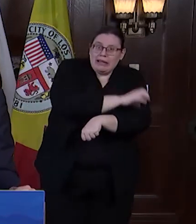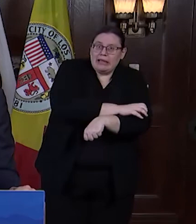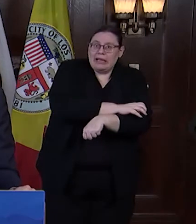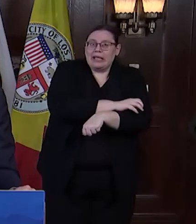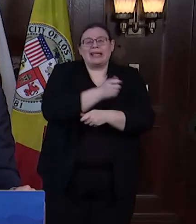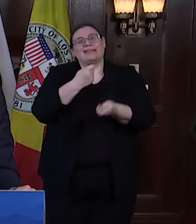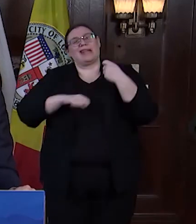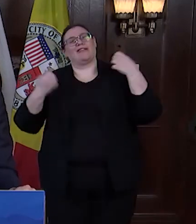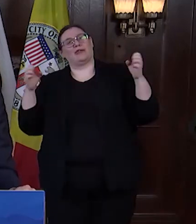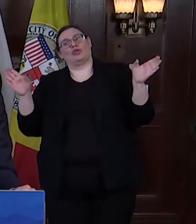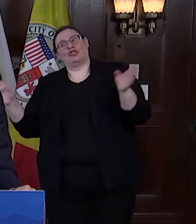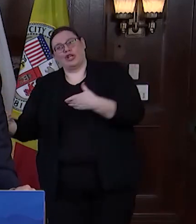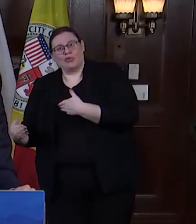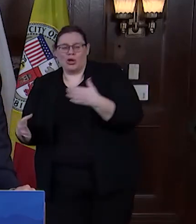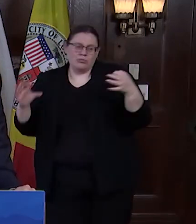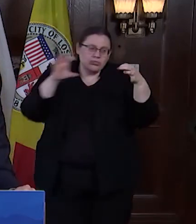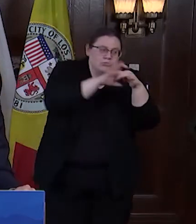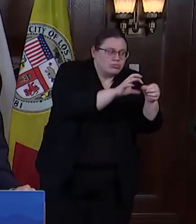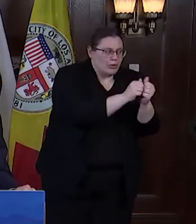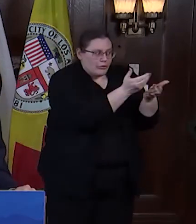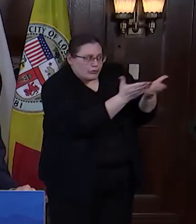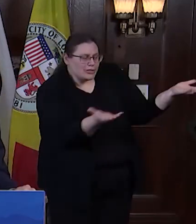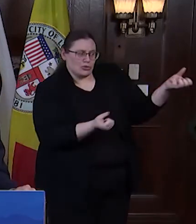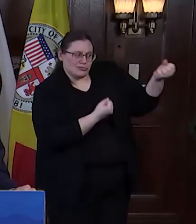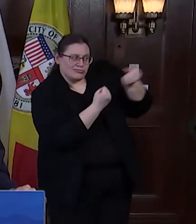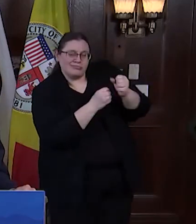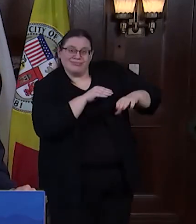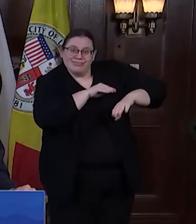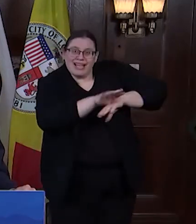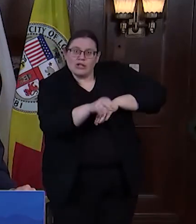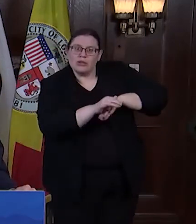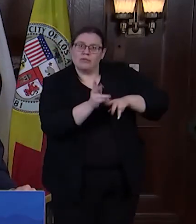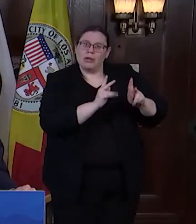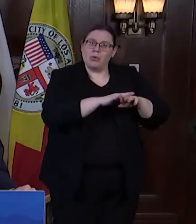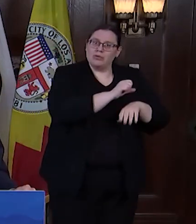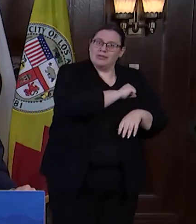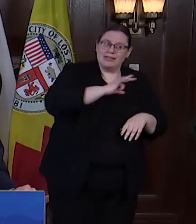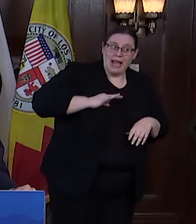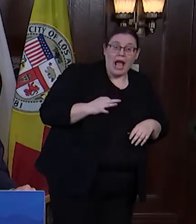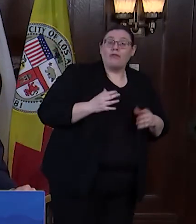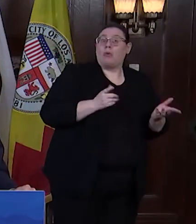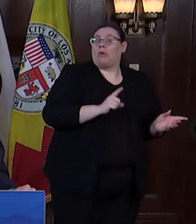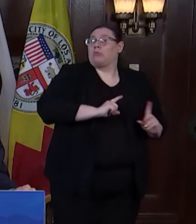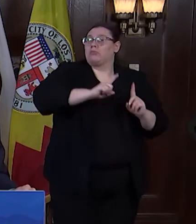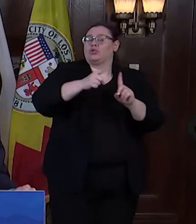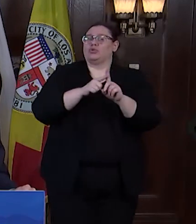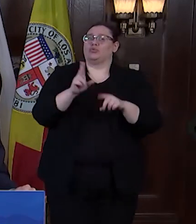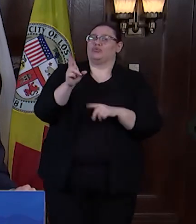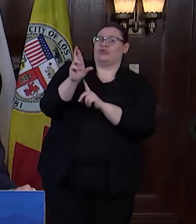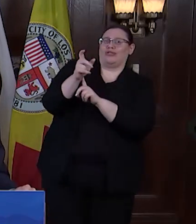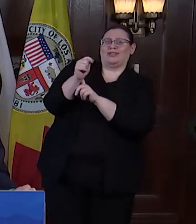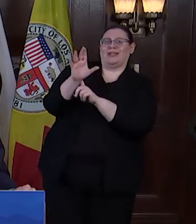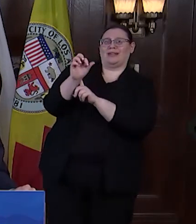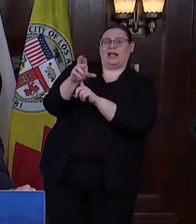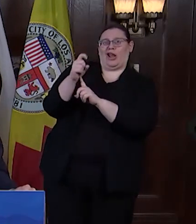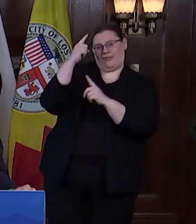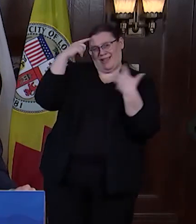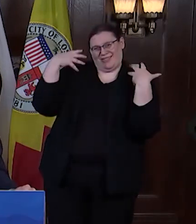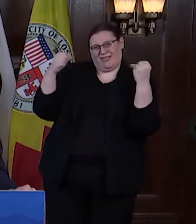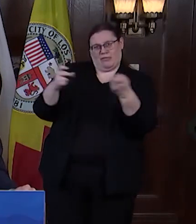emergency room. They'll be connected to resources, counseled by on-scene staff, or taken to an urgent care facility for mental